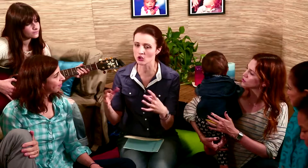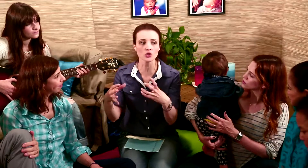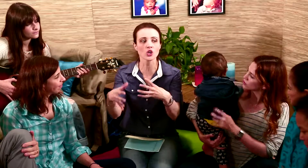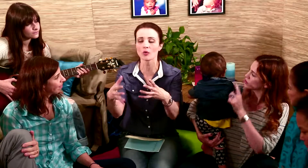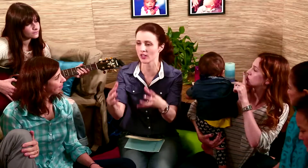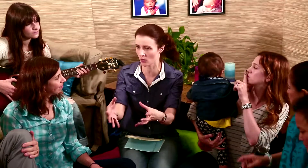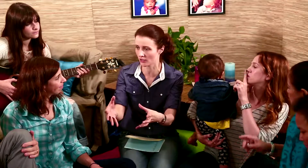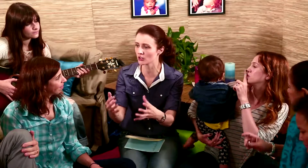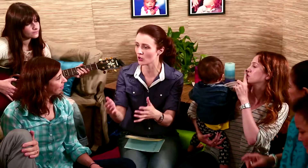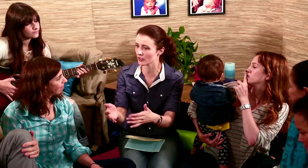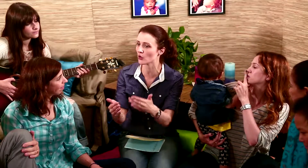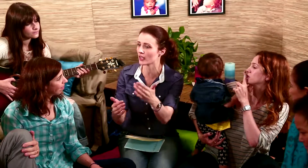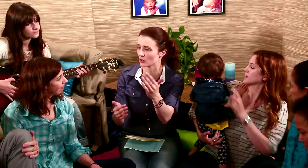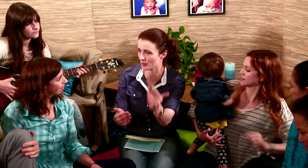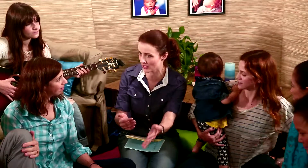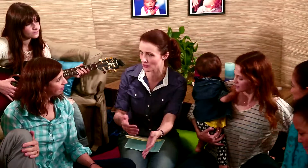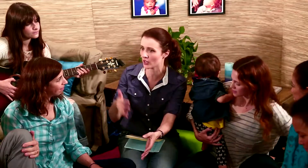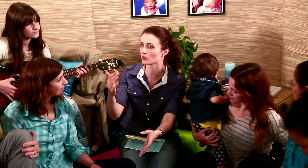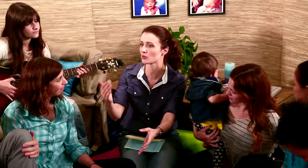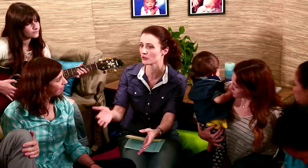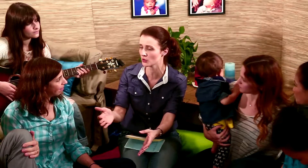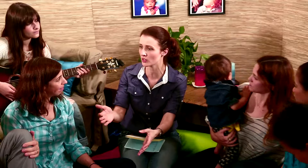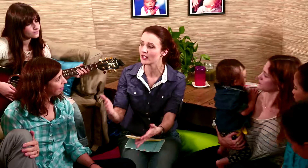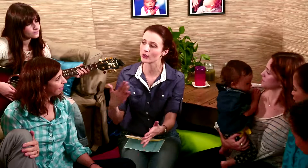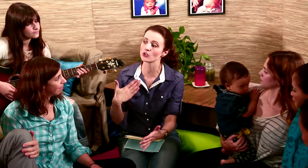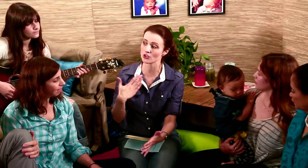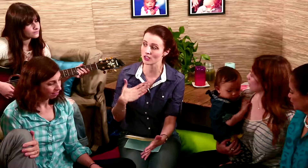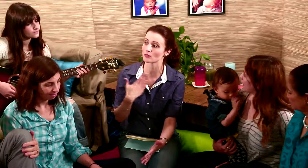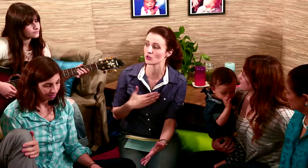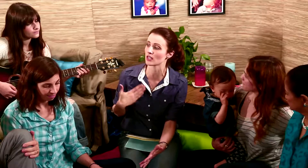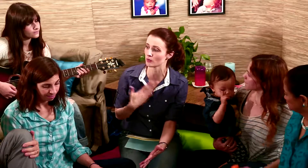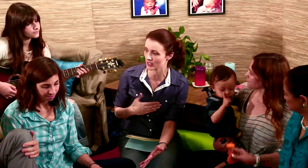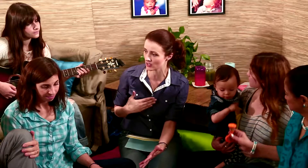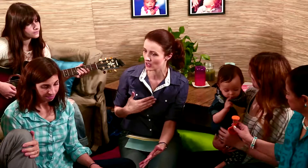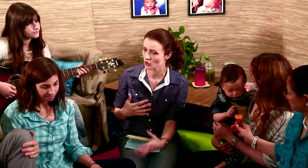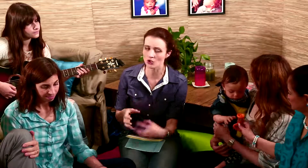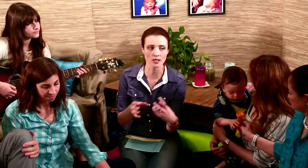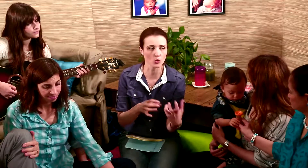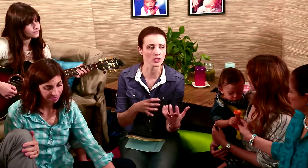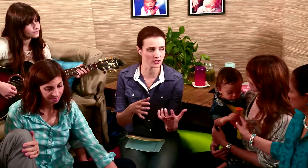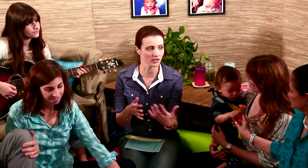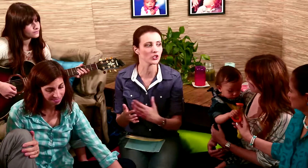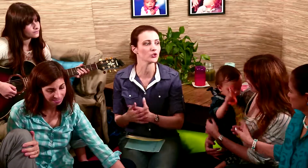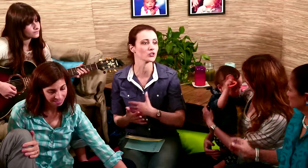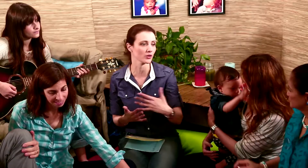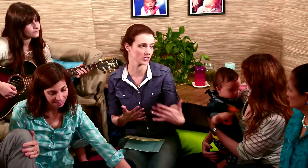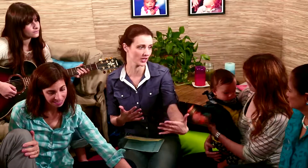you'll know what they want. You'll know if they're crying for their pacifier or for more food. You can just teach them to do the sign for please. So just like more and all done, you can use it throughout the day.